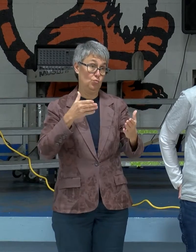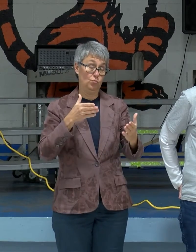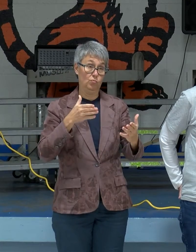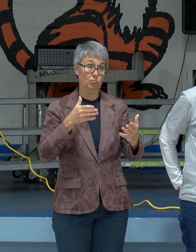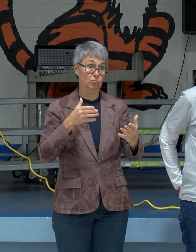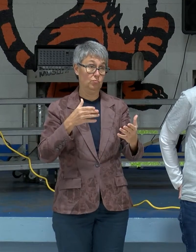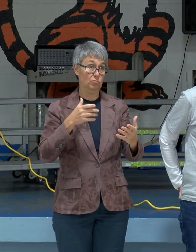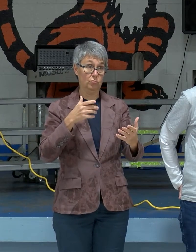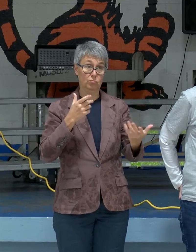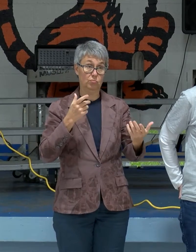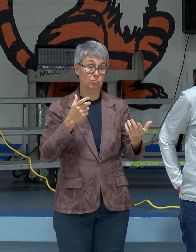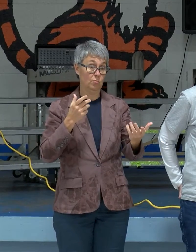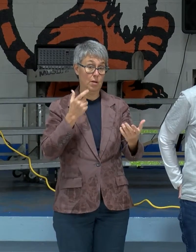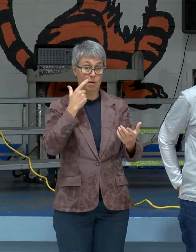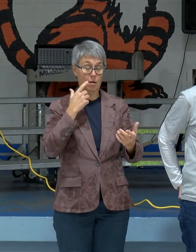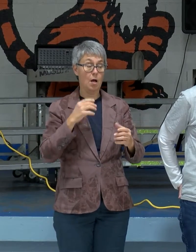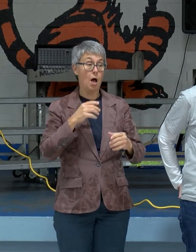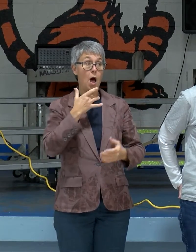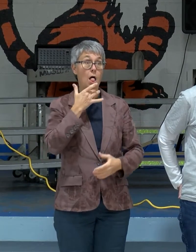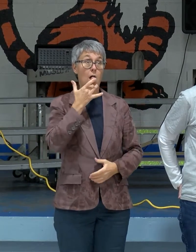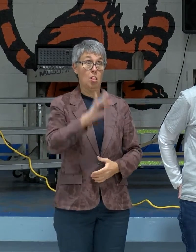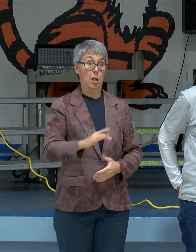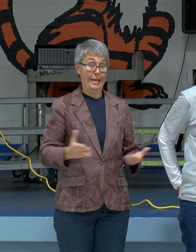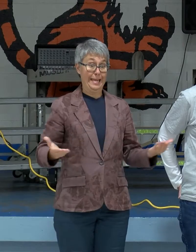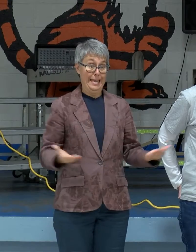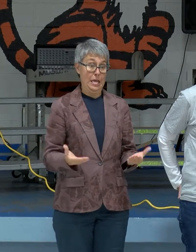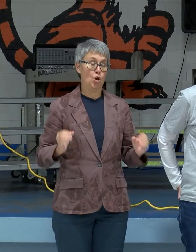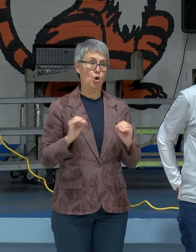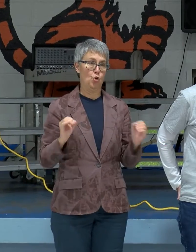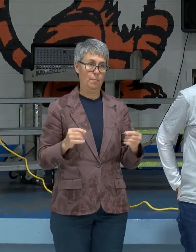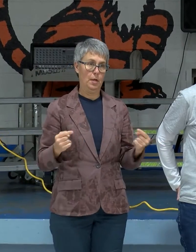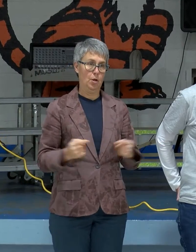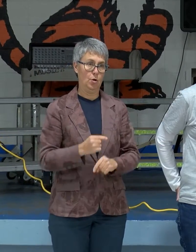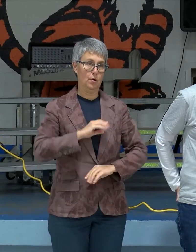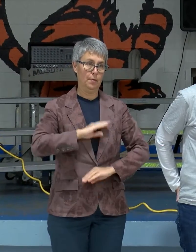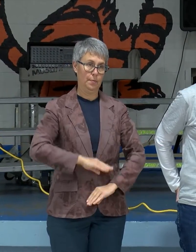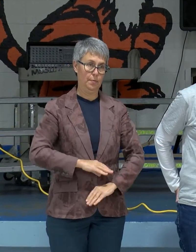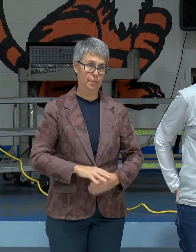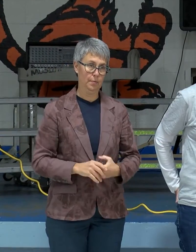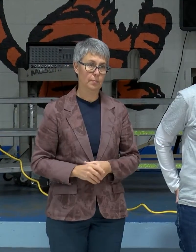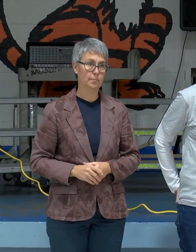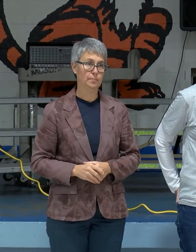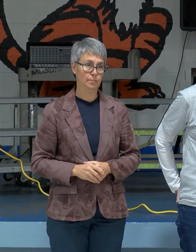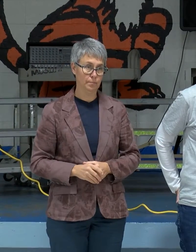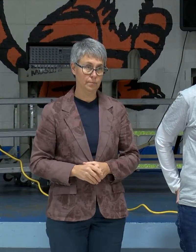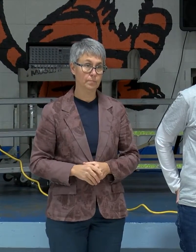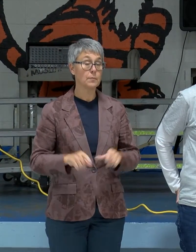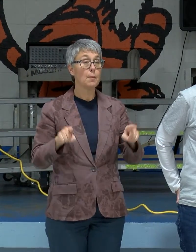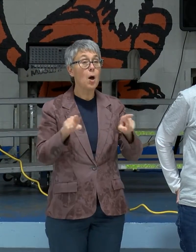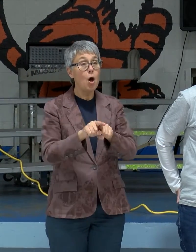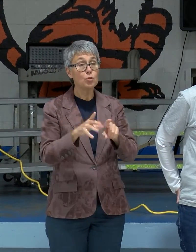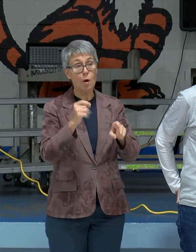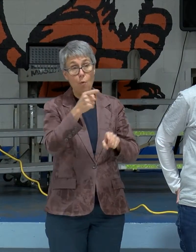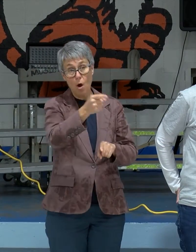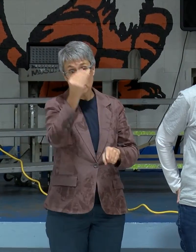the best thing is that no one got hurt in what happened here. I also do want to tell you